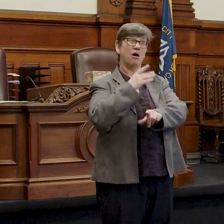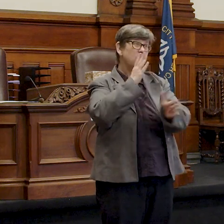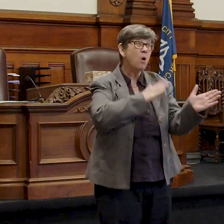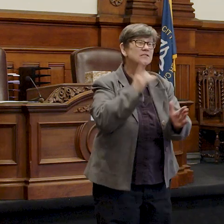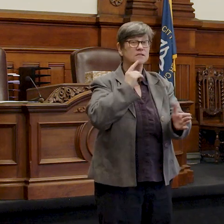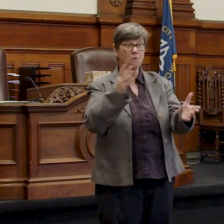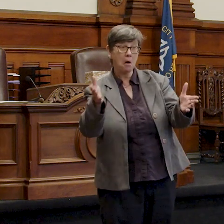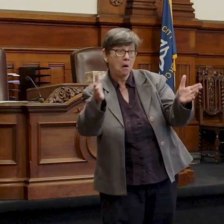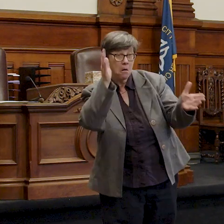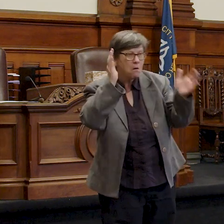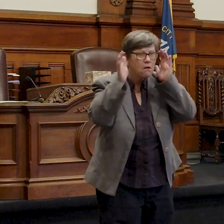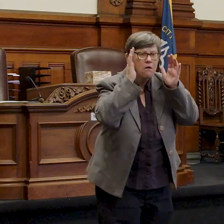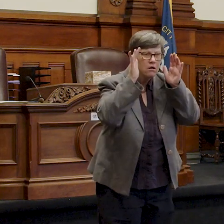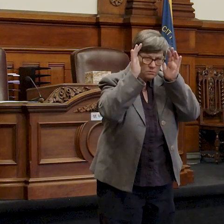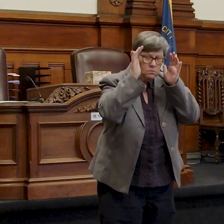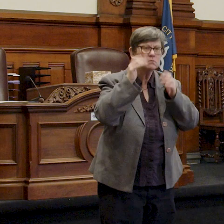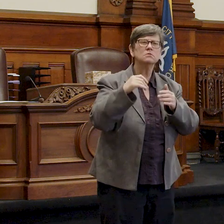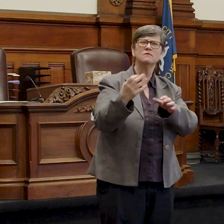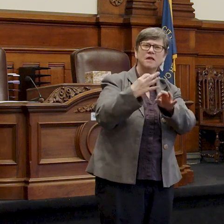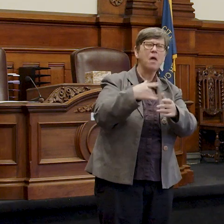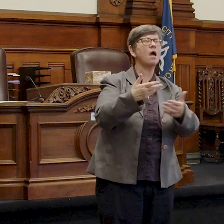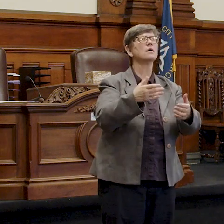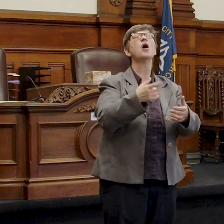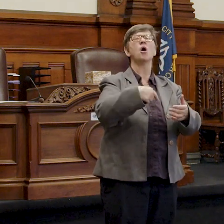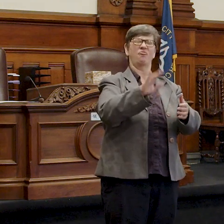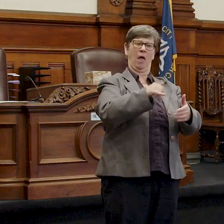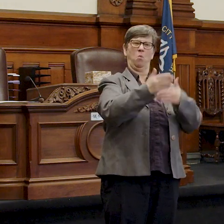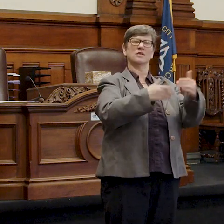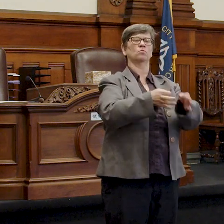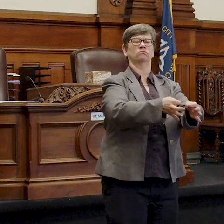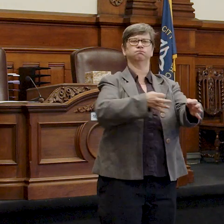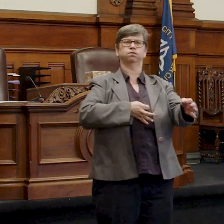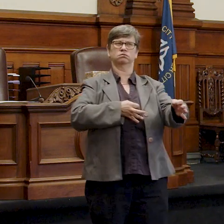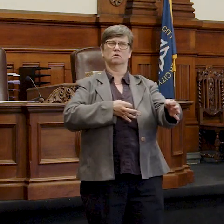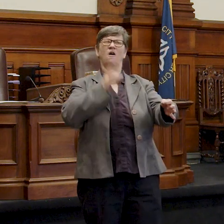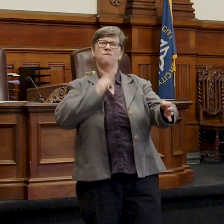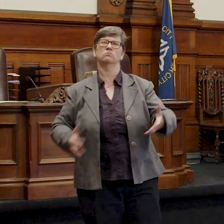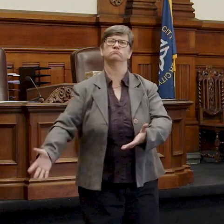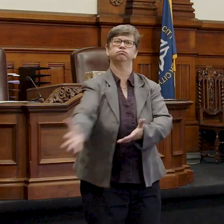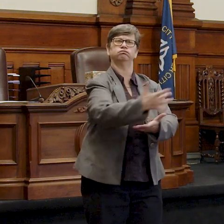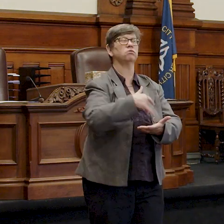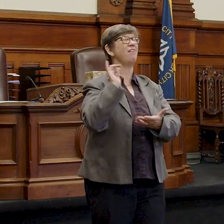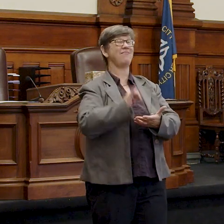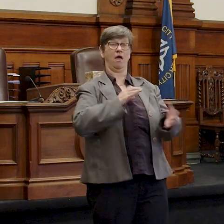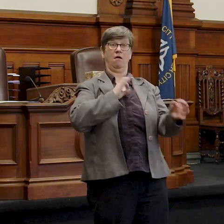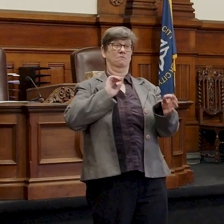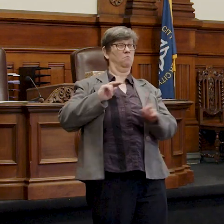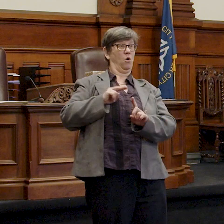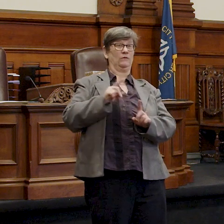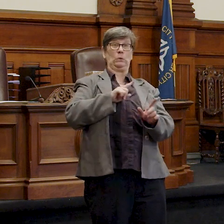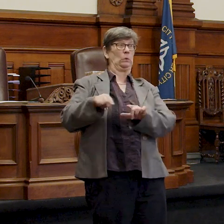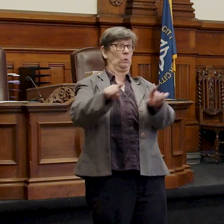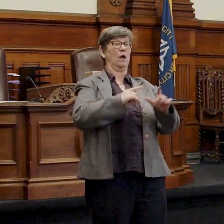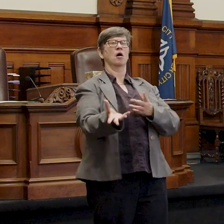properly evaluate that feedback and disseminate it among our senior managers so that they could incorporate those viewpoints into their